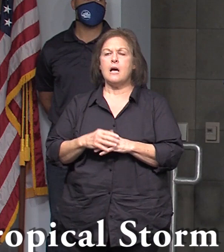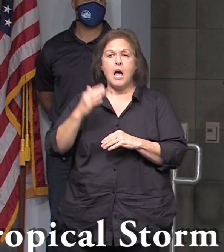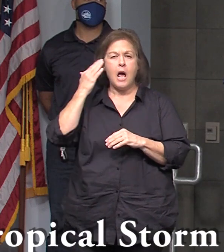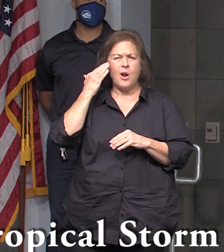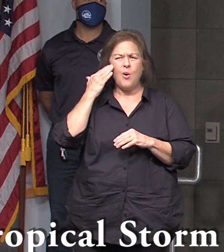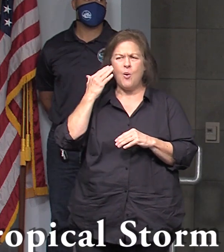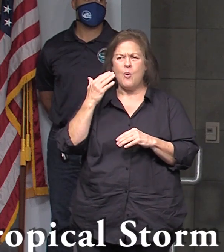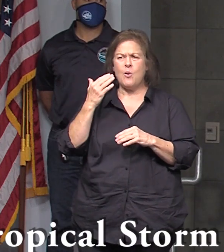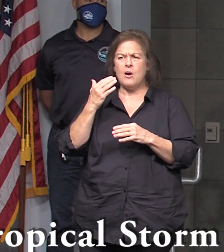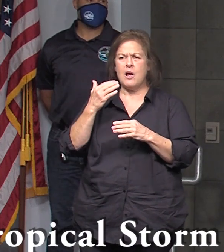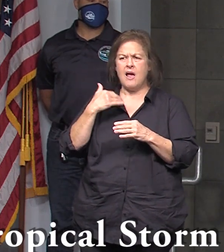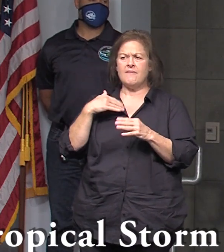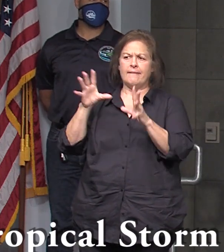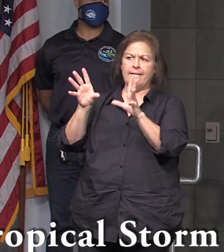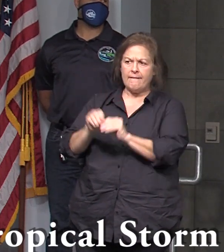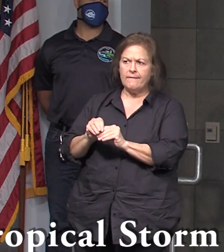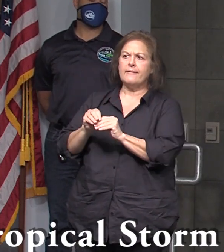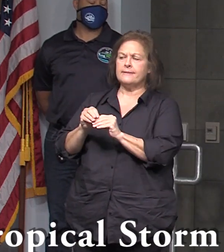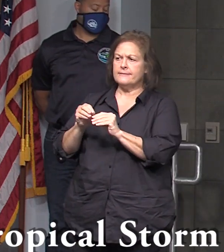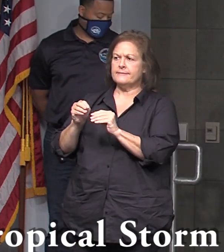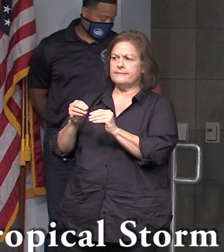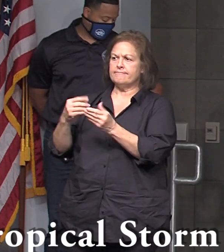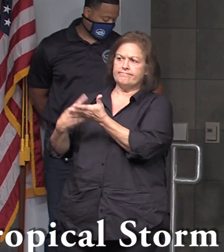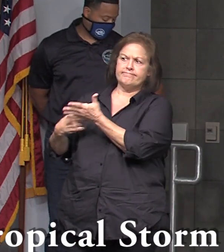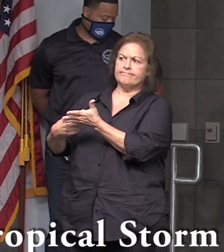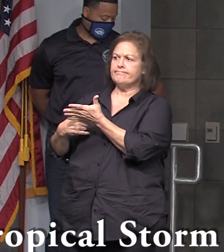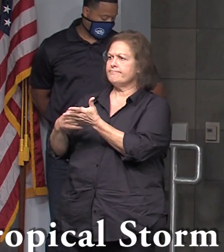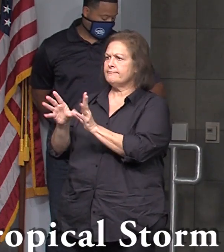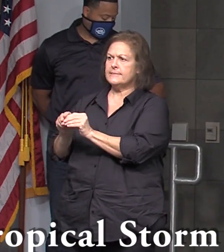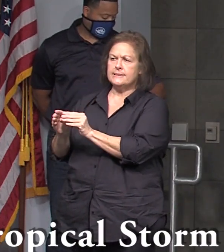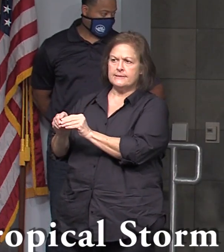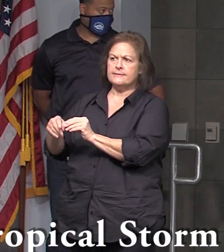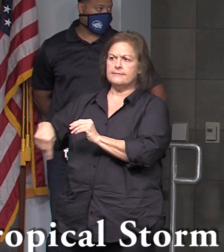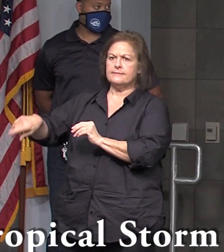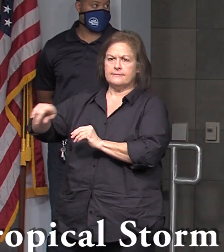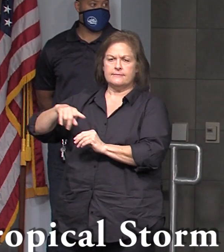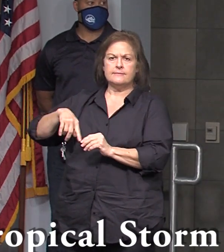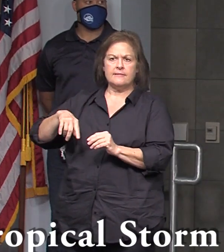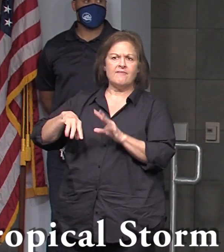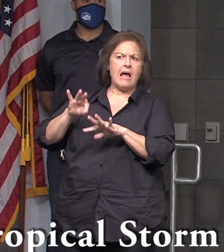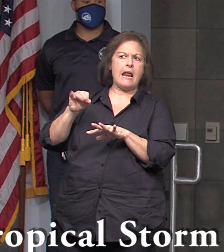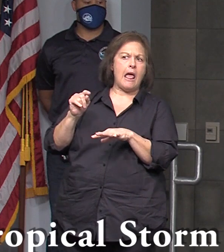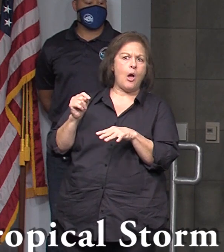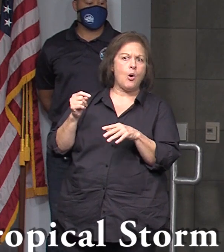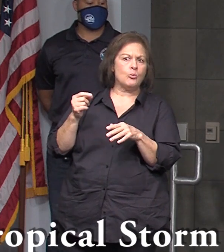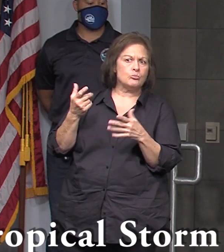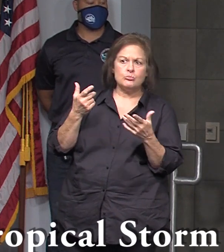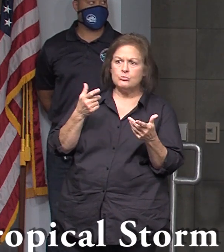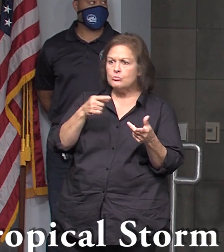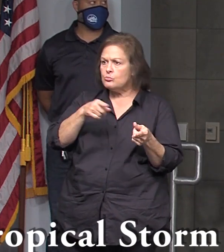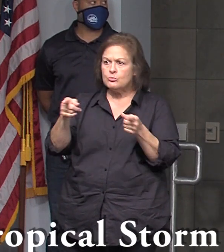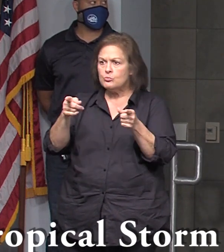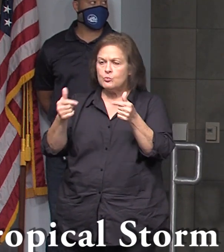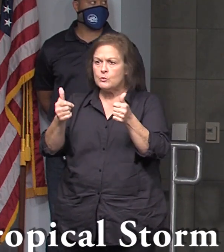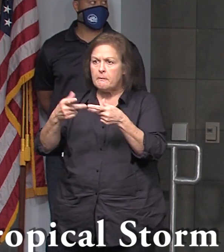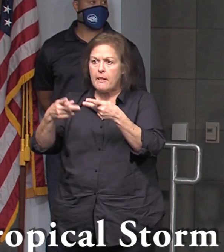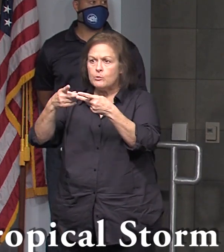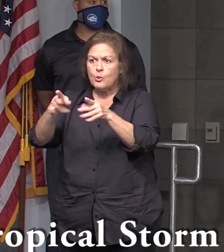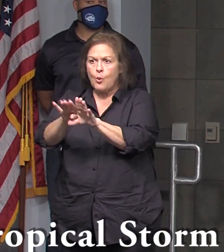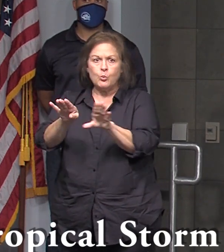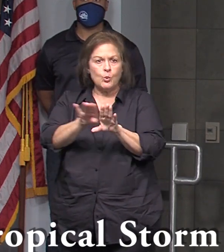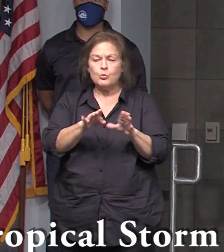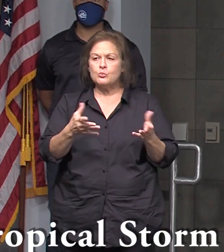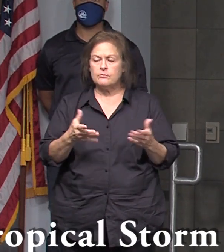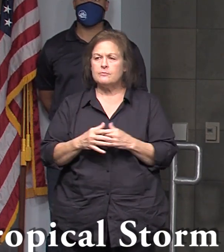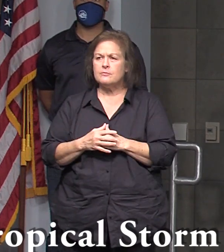know there's many conference calls going on right now as to further closures. We're trying to give you as many as we can. So,